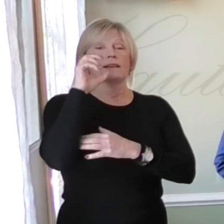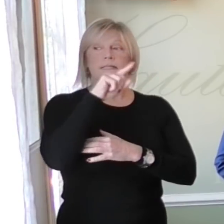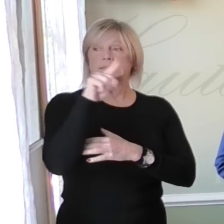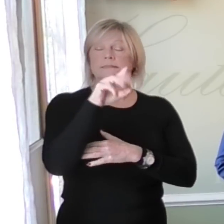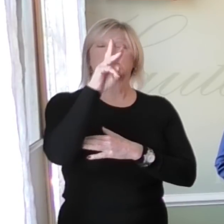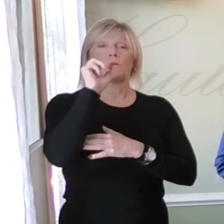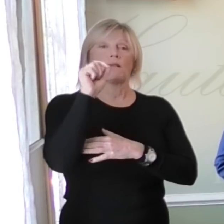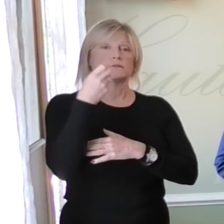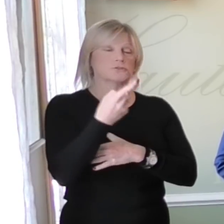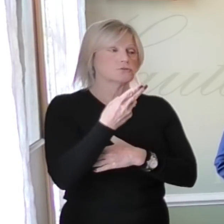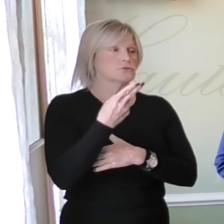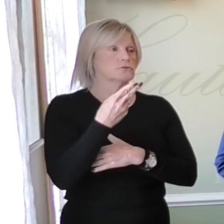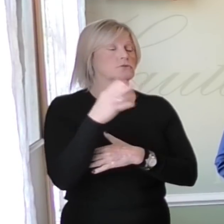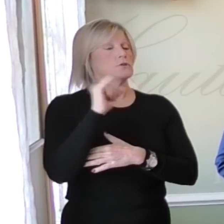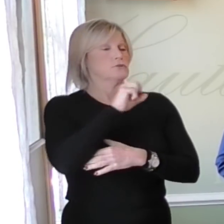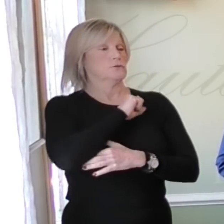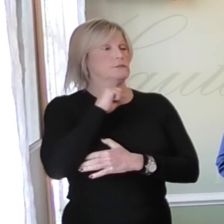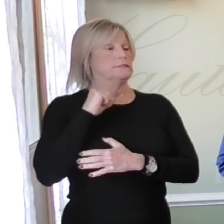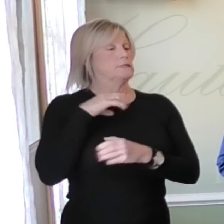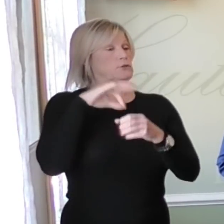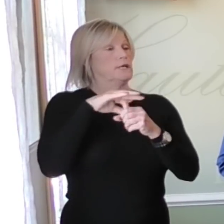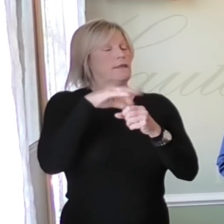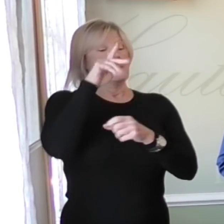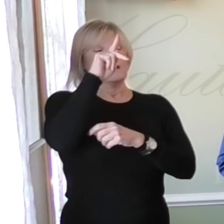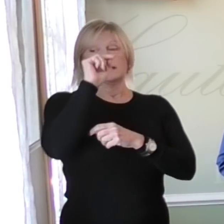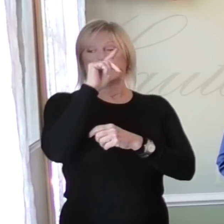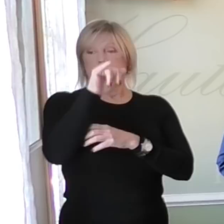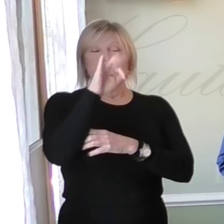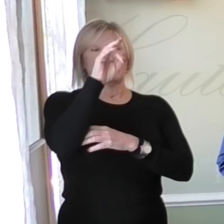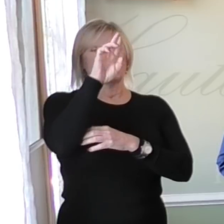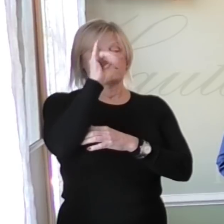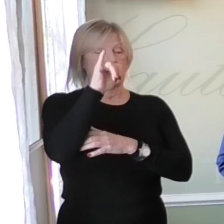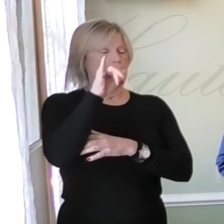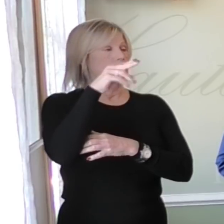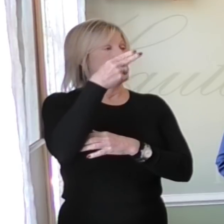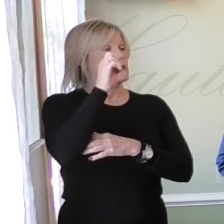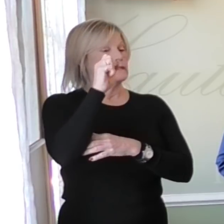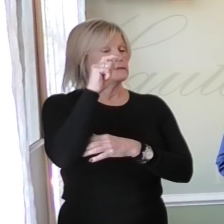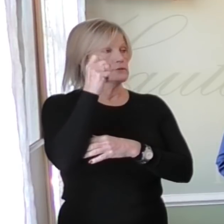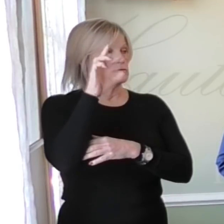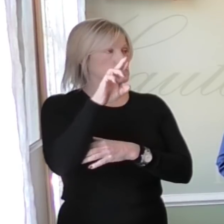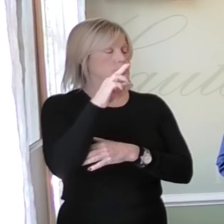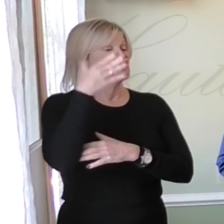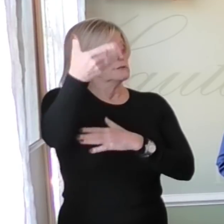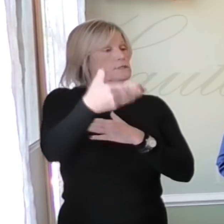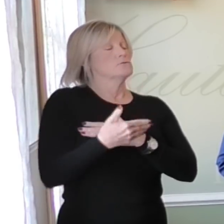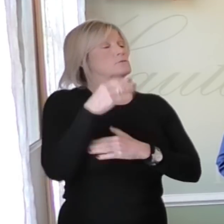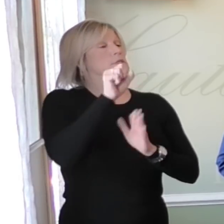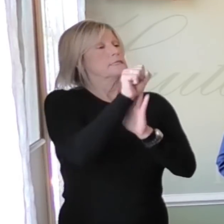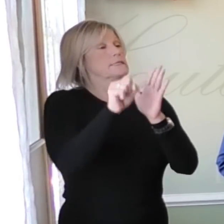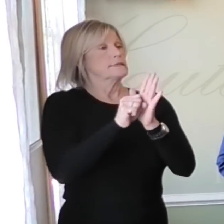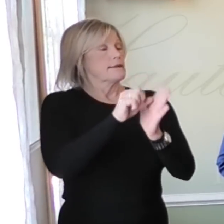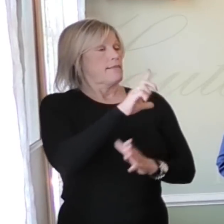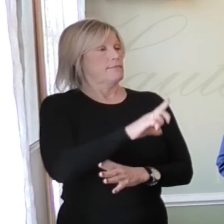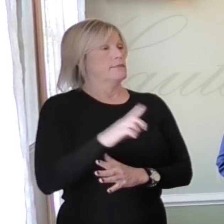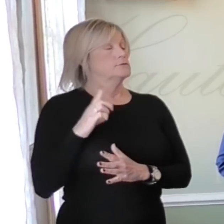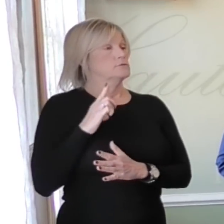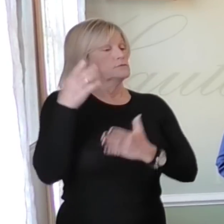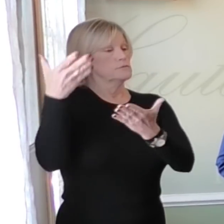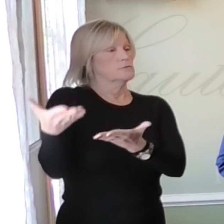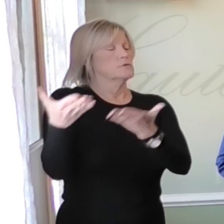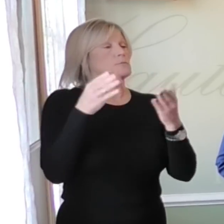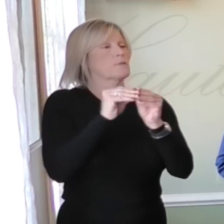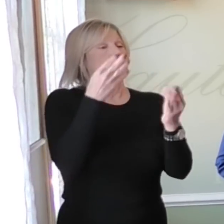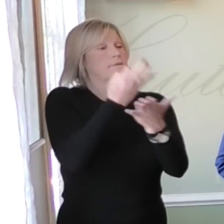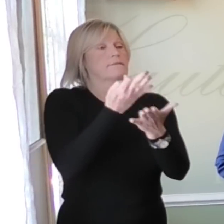Walsh and Senator-elect Katie Fry Hester to introduce state legislation to bring more state funding